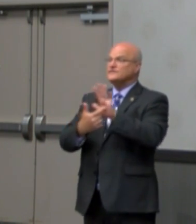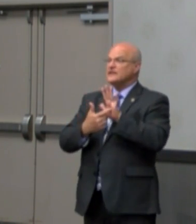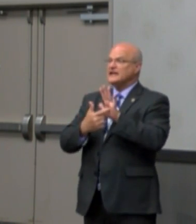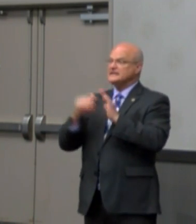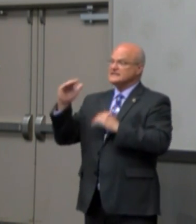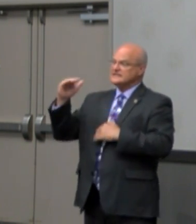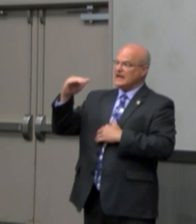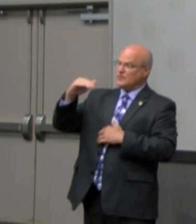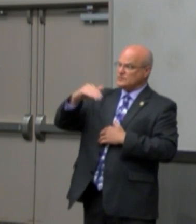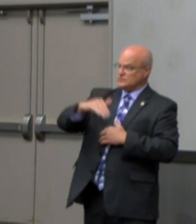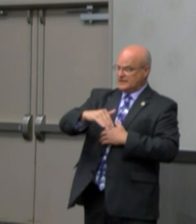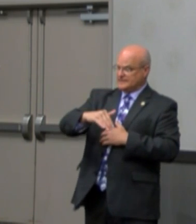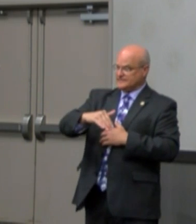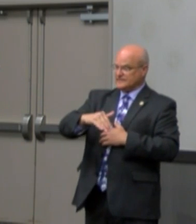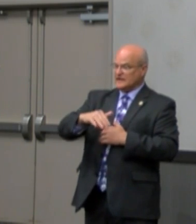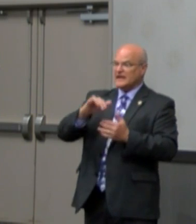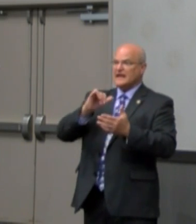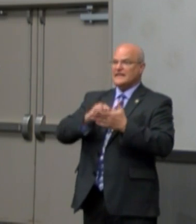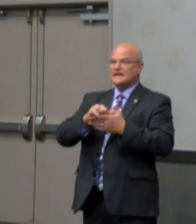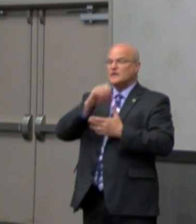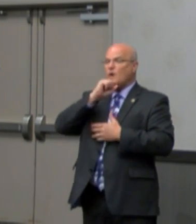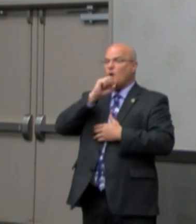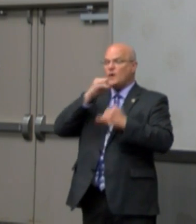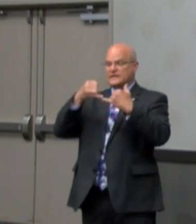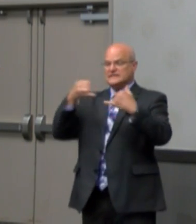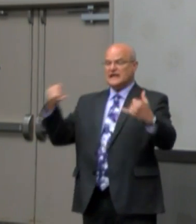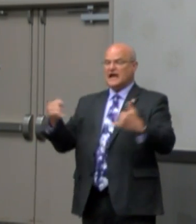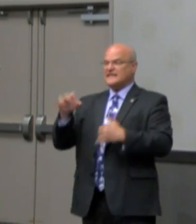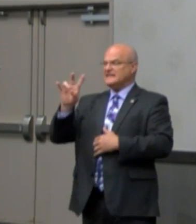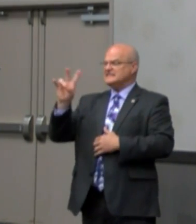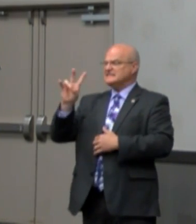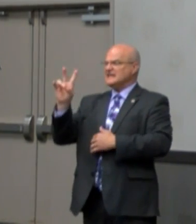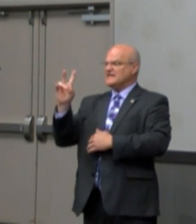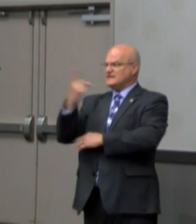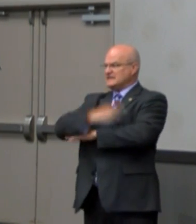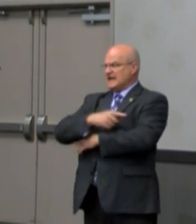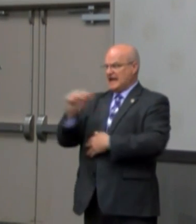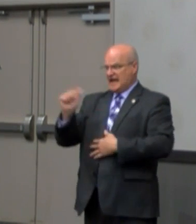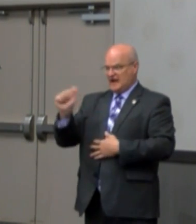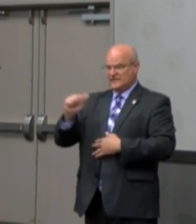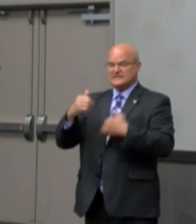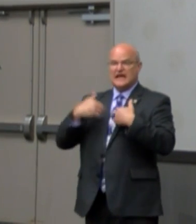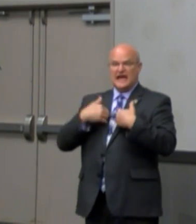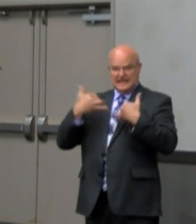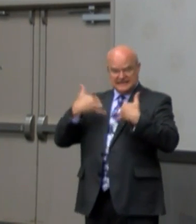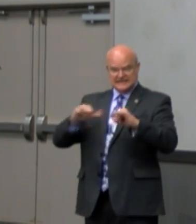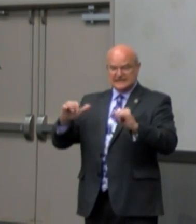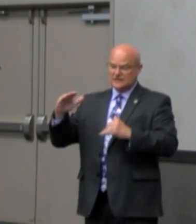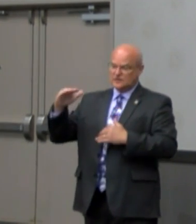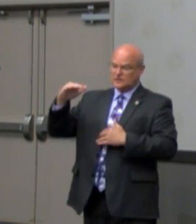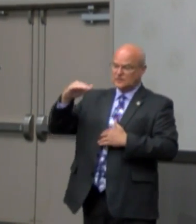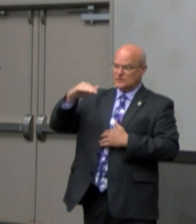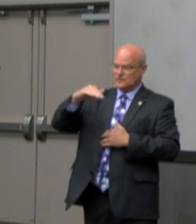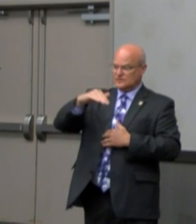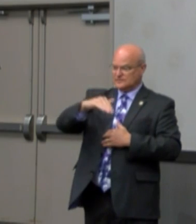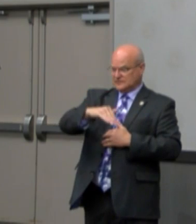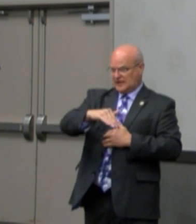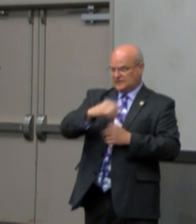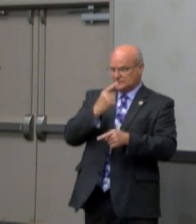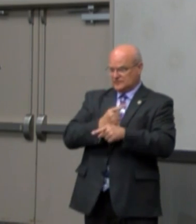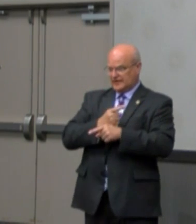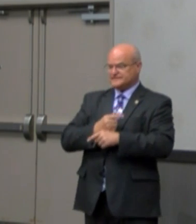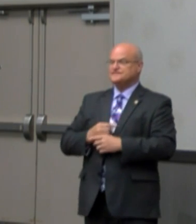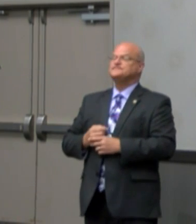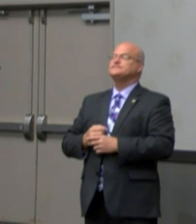the downward trend, which is this orange line. The 7-day average has us still going in the